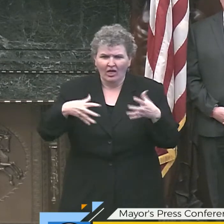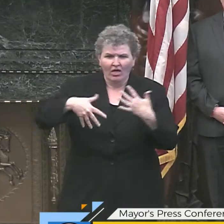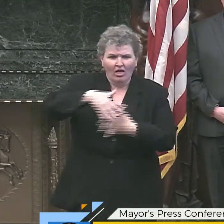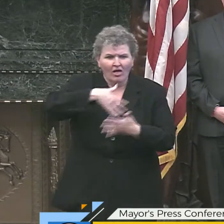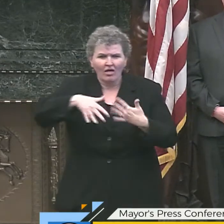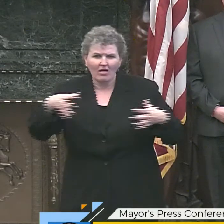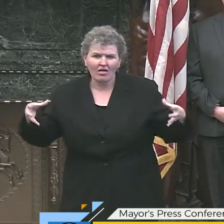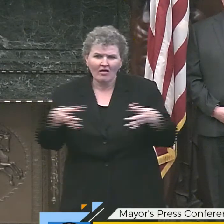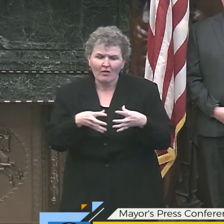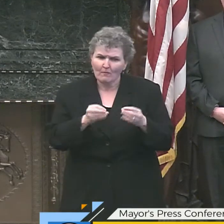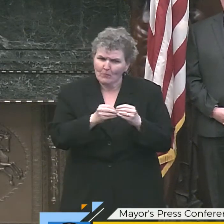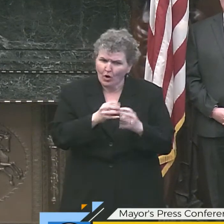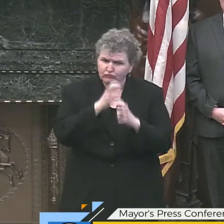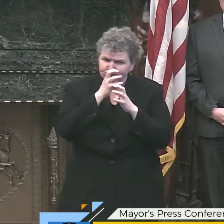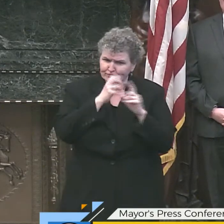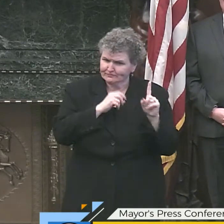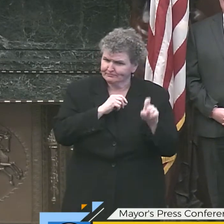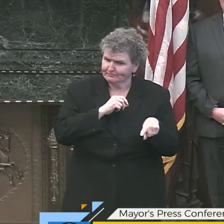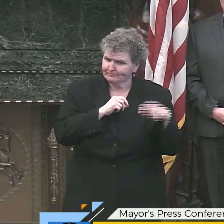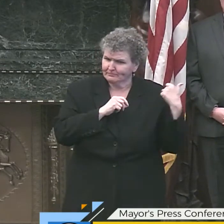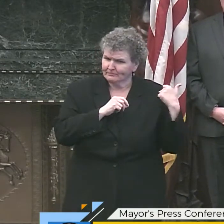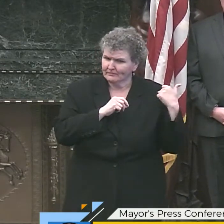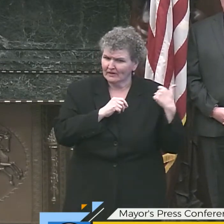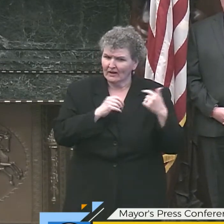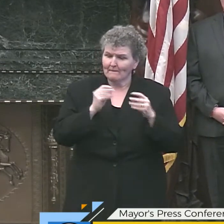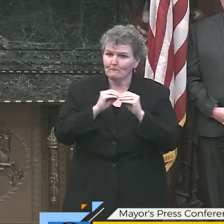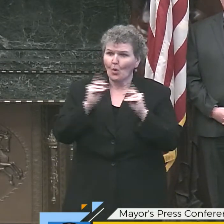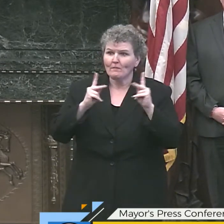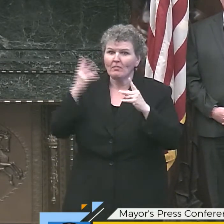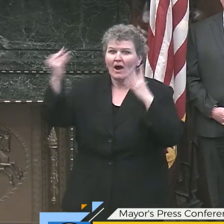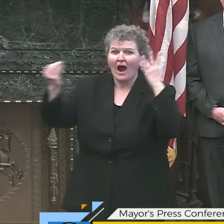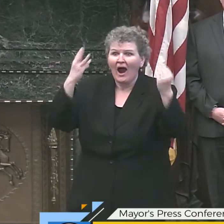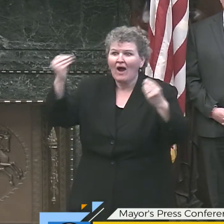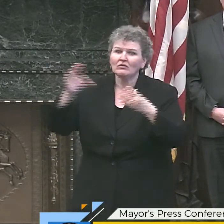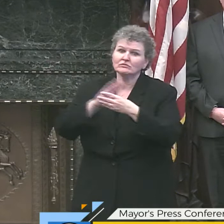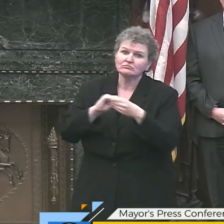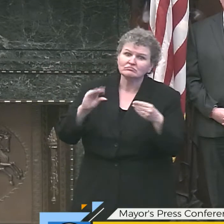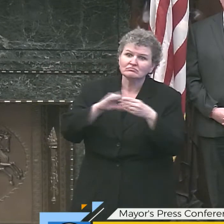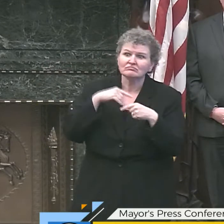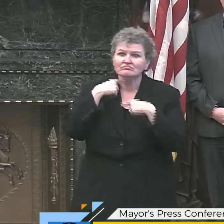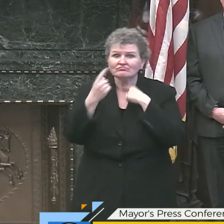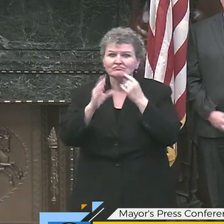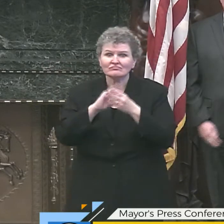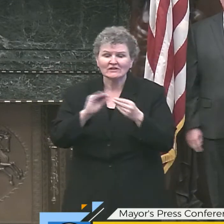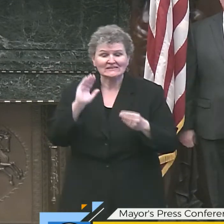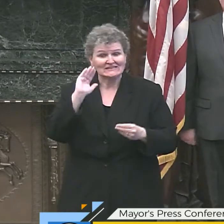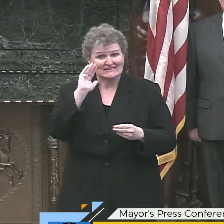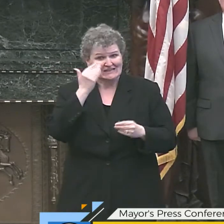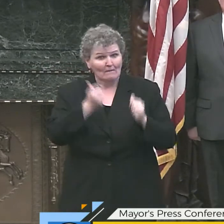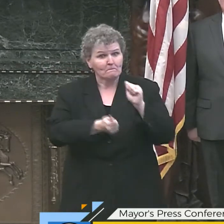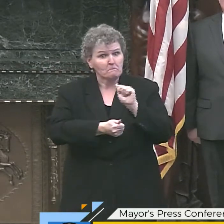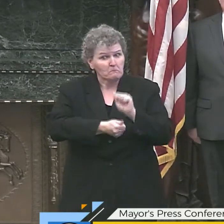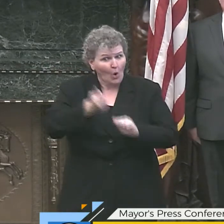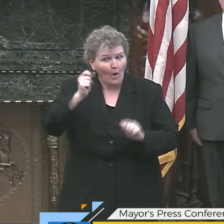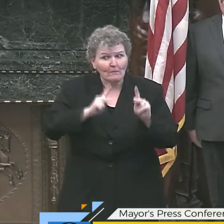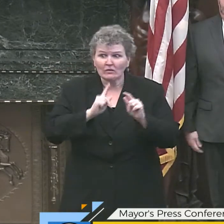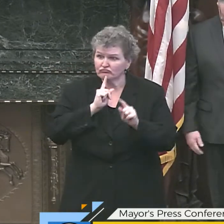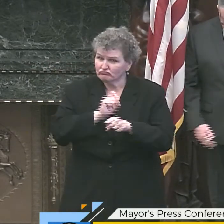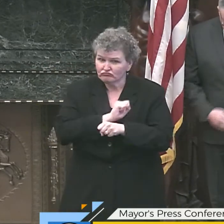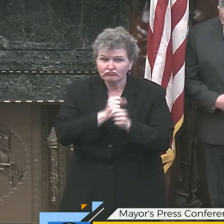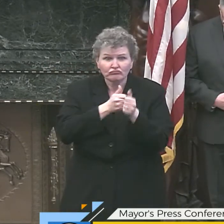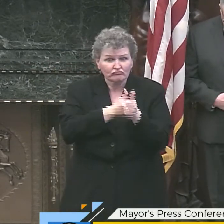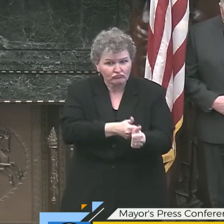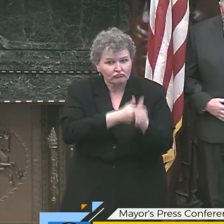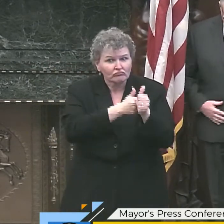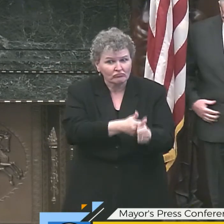have anecdotal information that from the time I've been out, it seems that the vast majority of people are following our recommendations. There aren't many people outside, and those that I do see outside